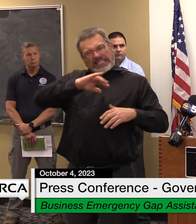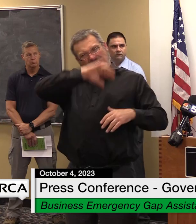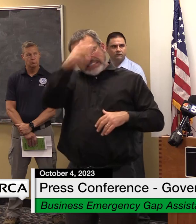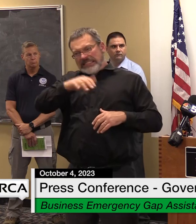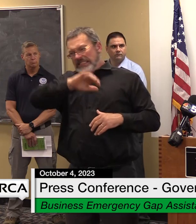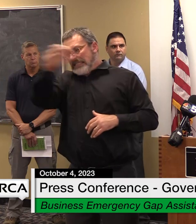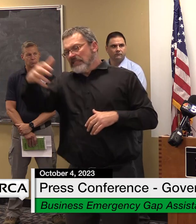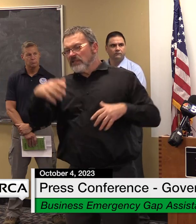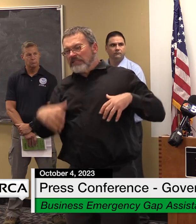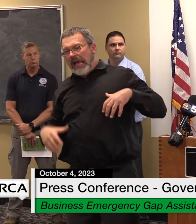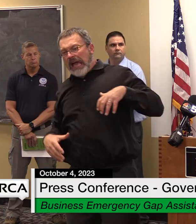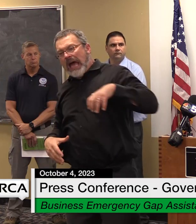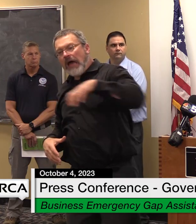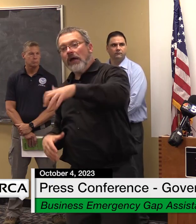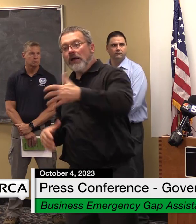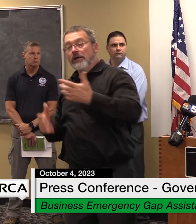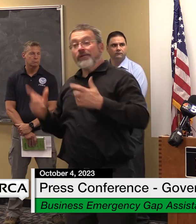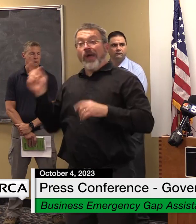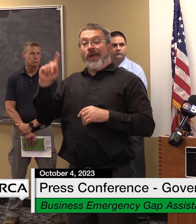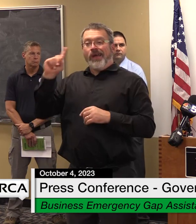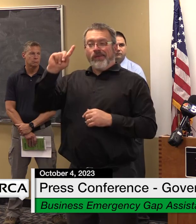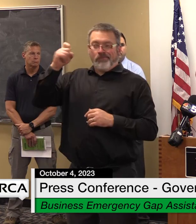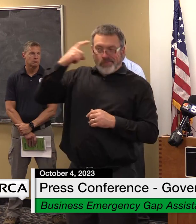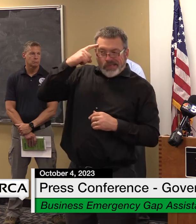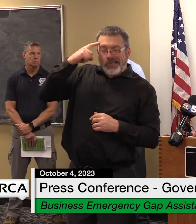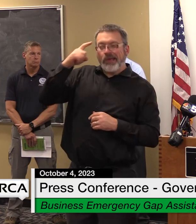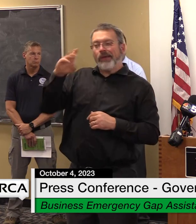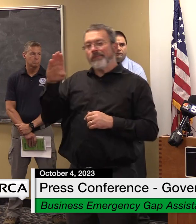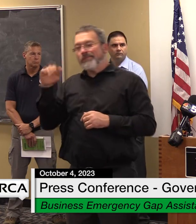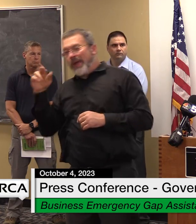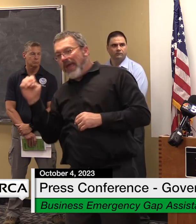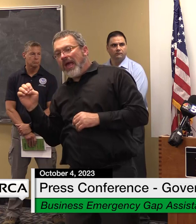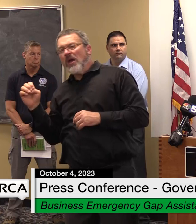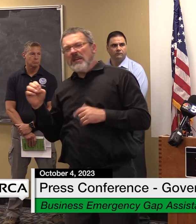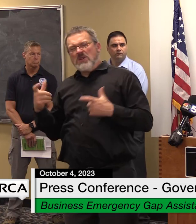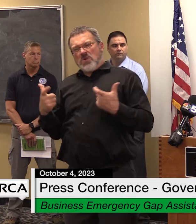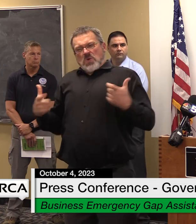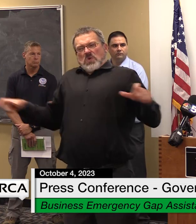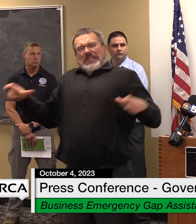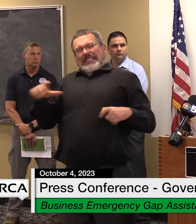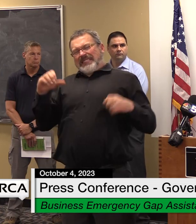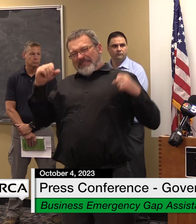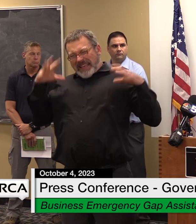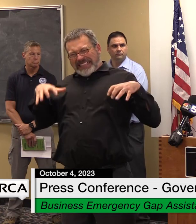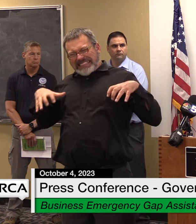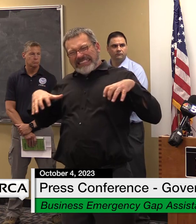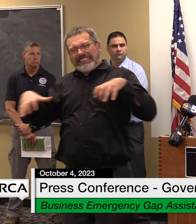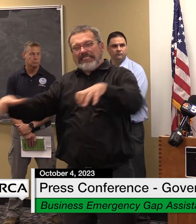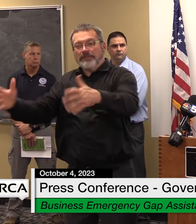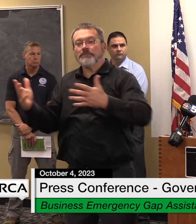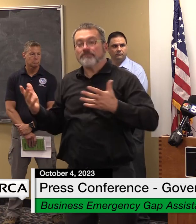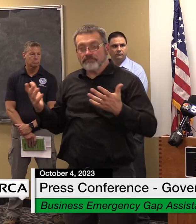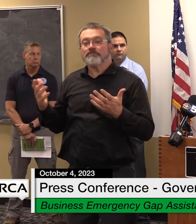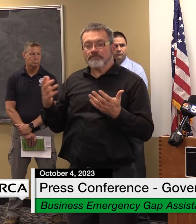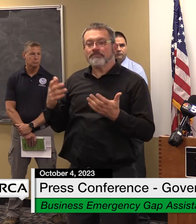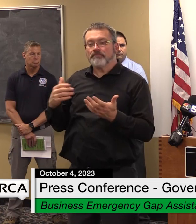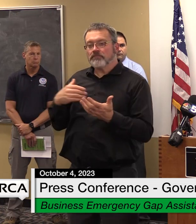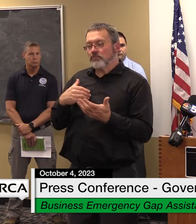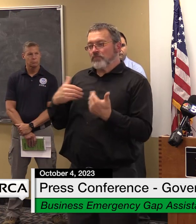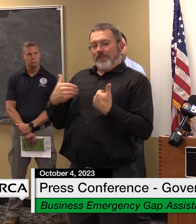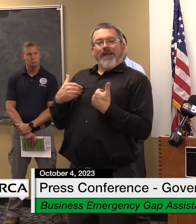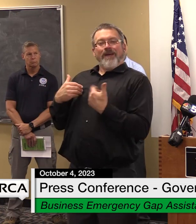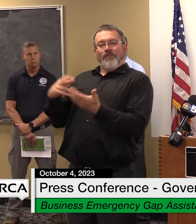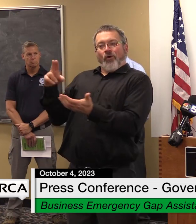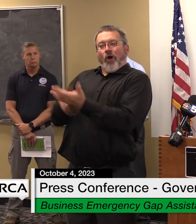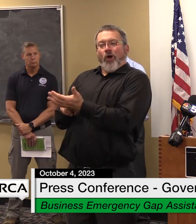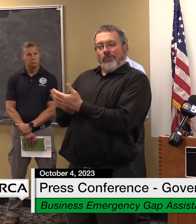ones in Montpelier and Barrie, the big piles, we used a pre-contracted vendor.